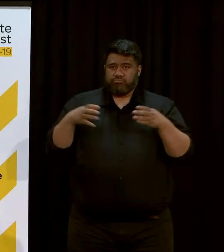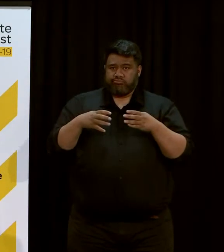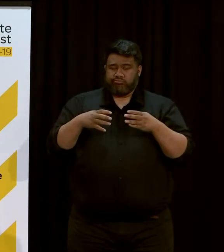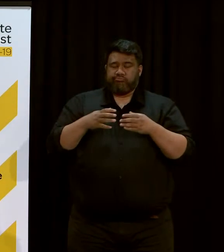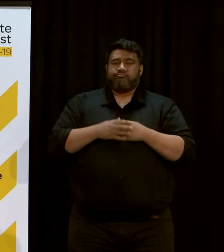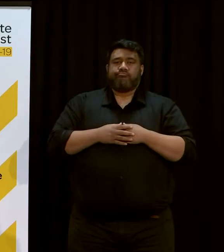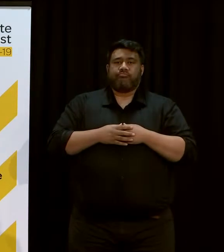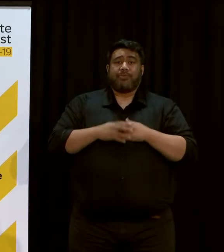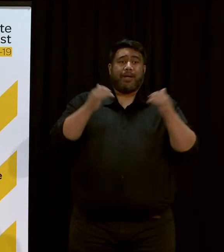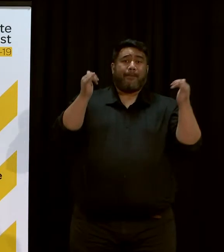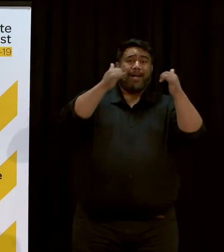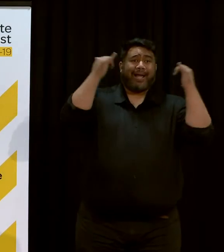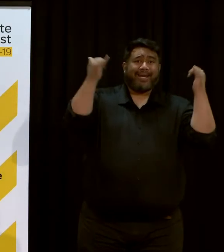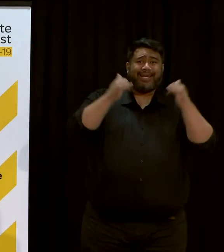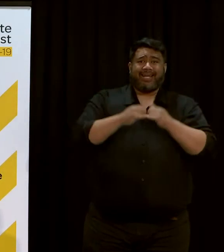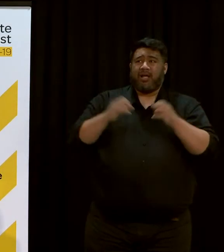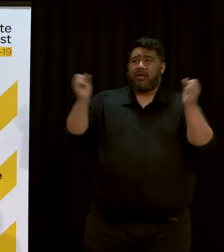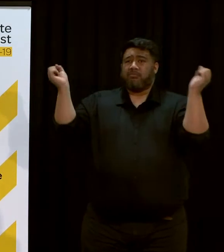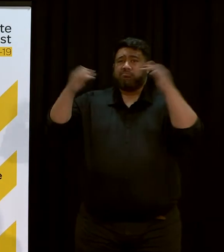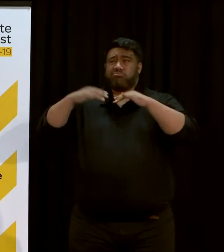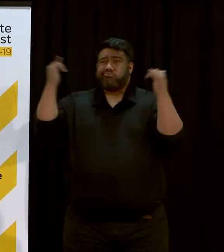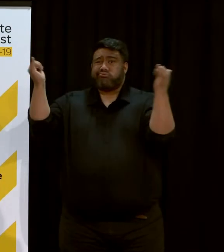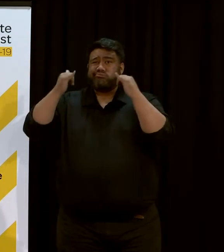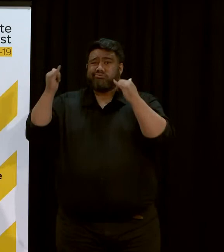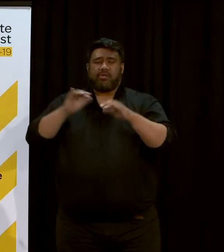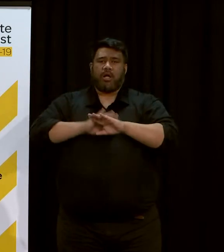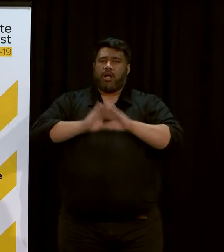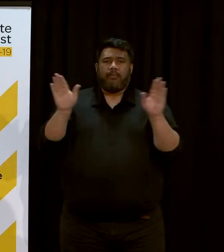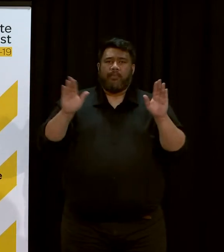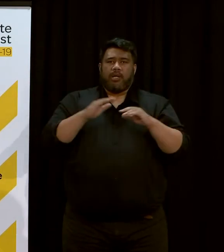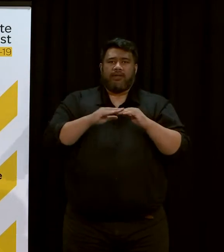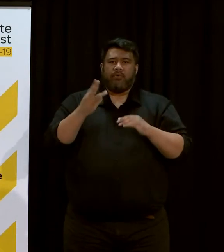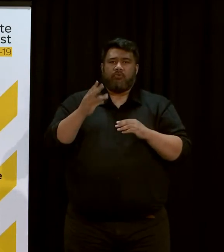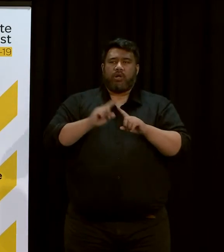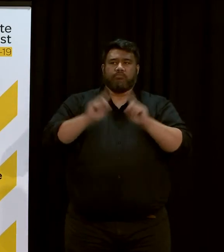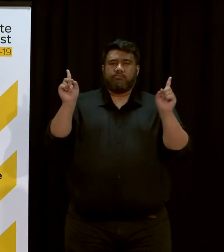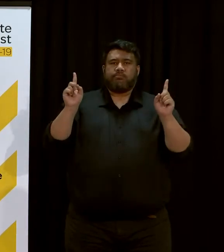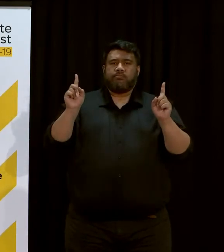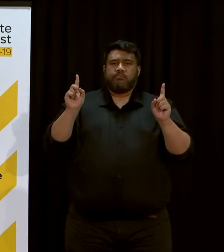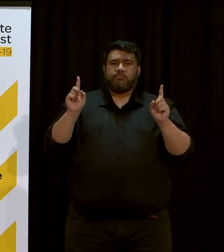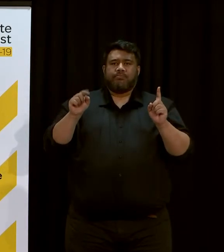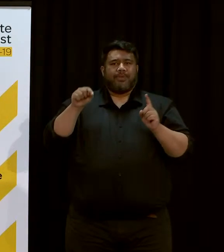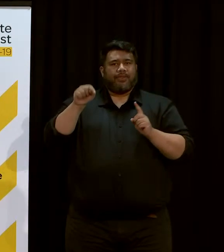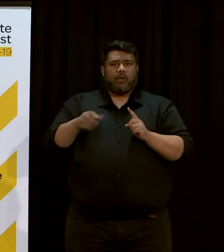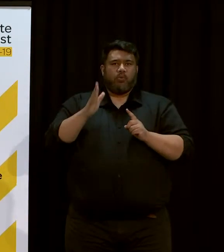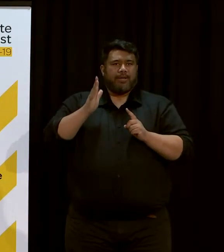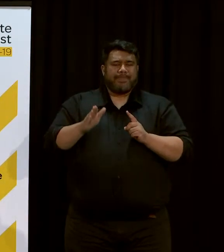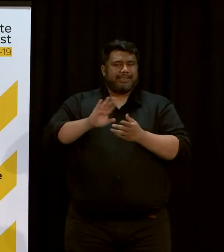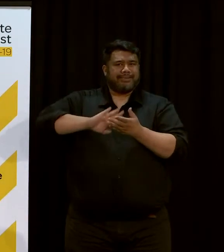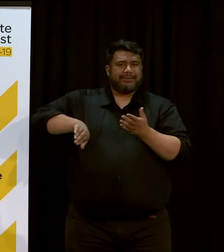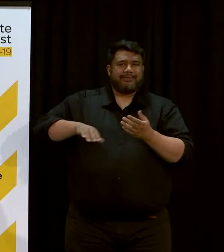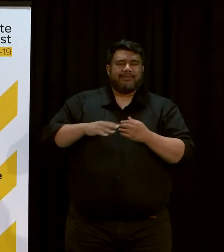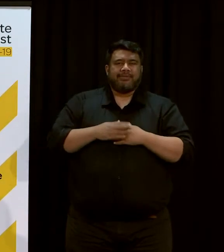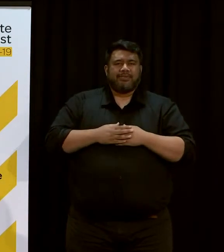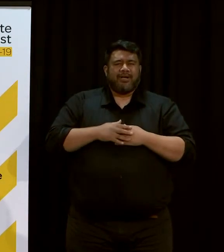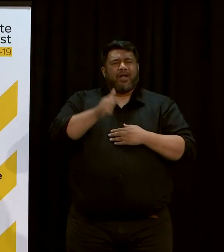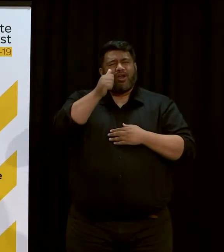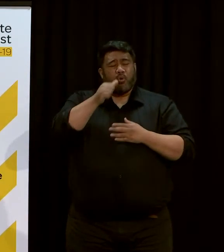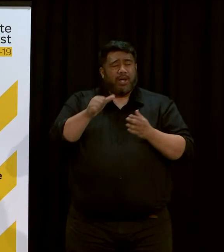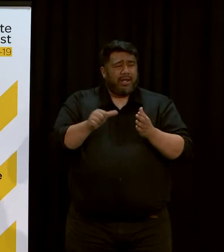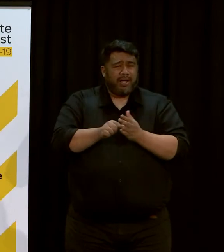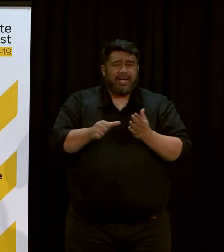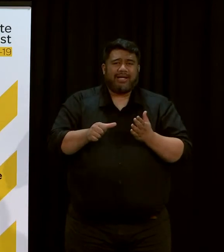social catch-ups, they're not part of level 3. And it's one of the things we cannot afford to let slip. I know this is hard,